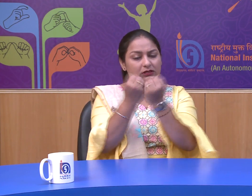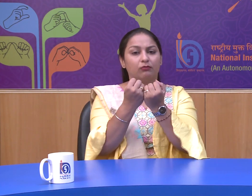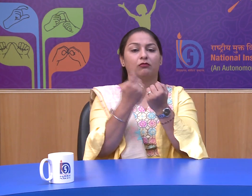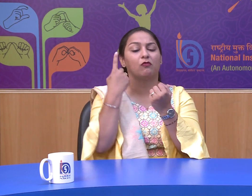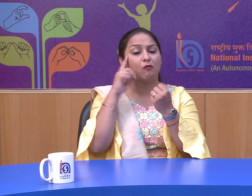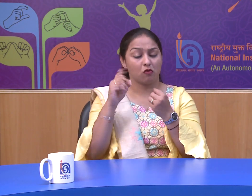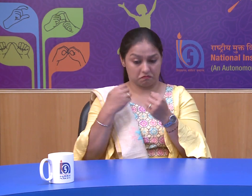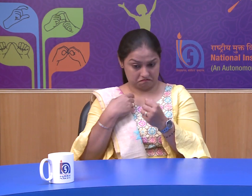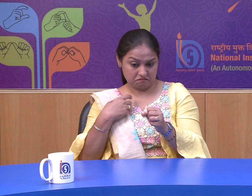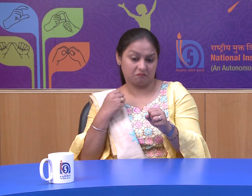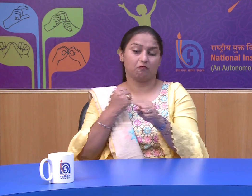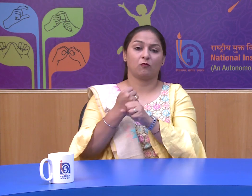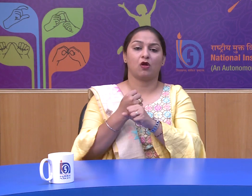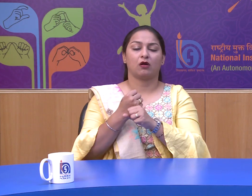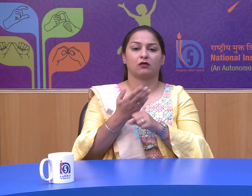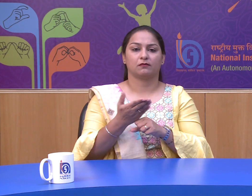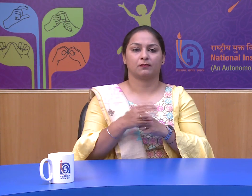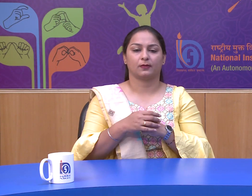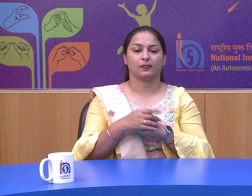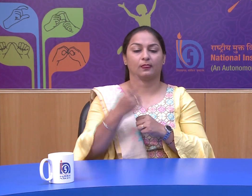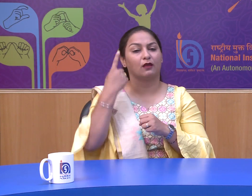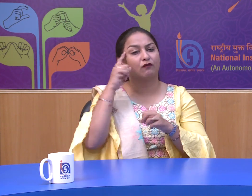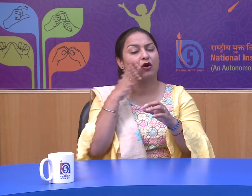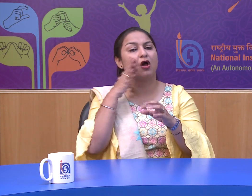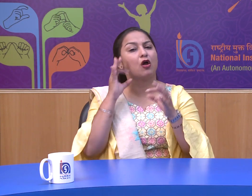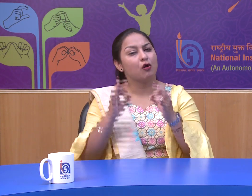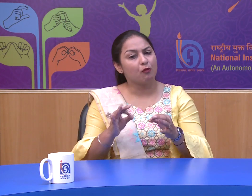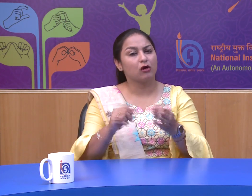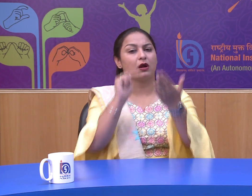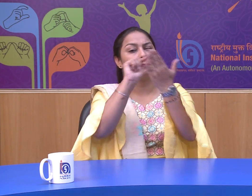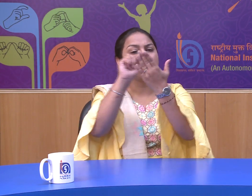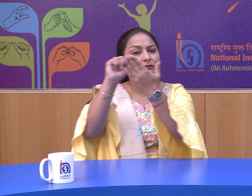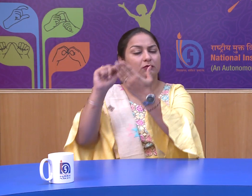and acquired important place in society.